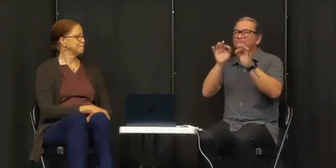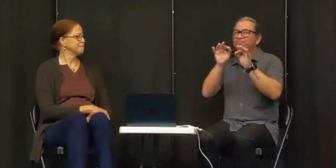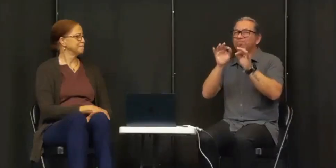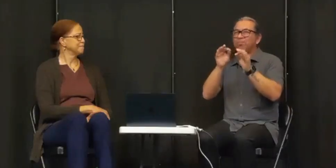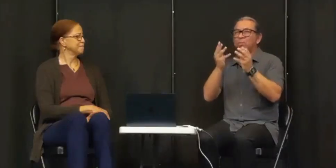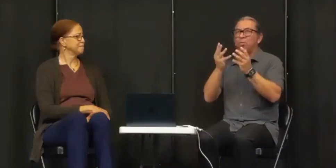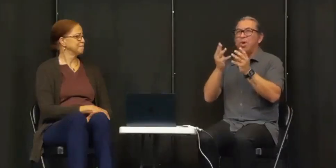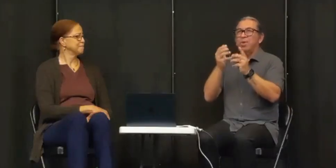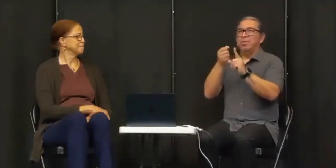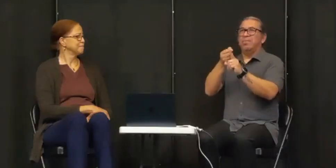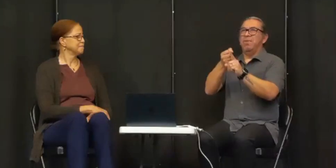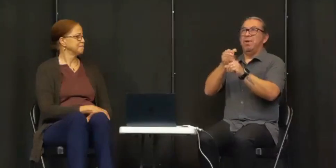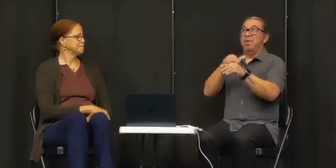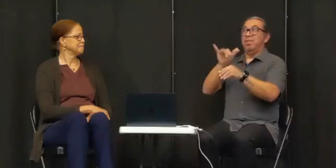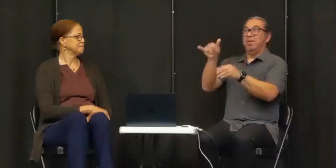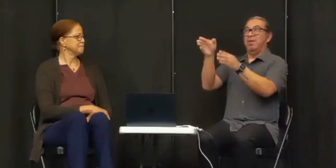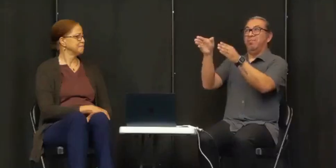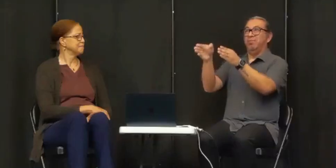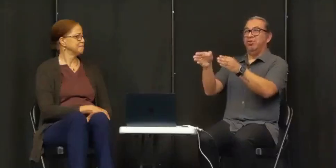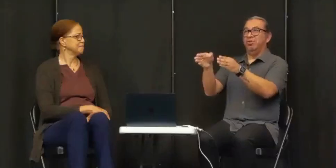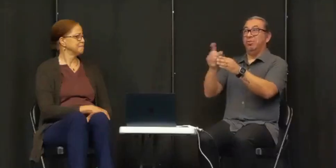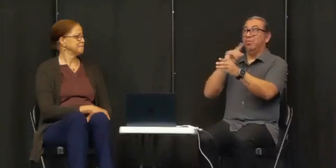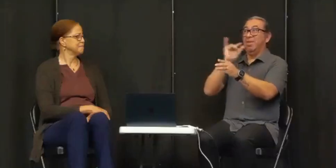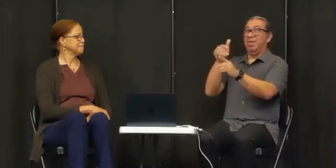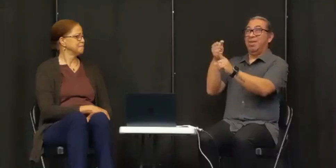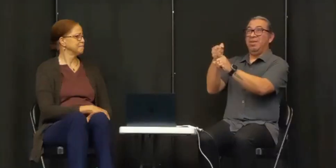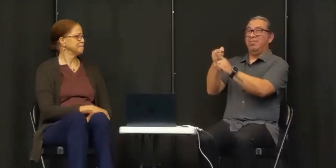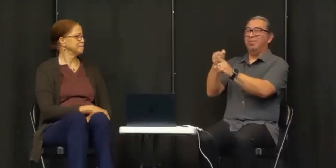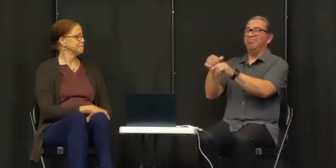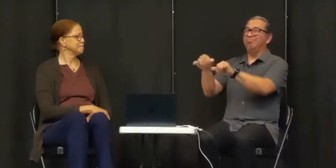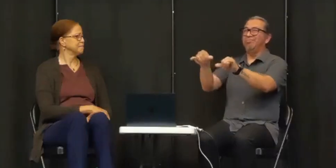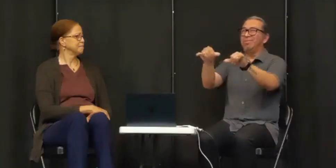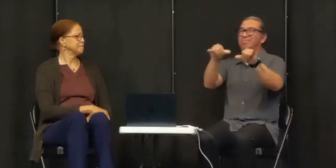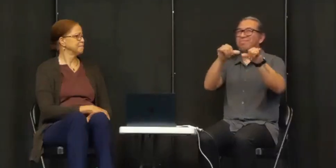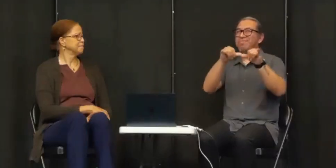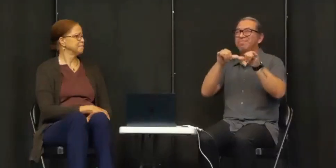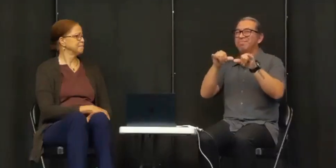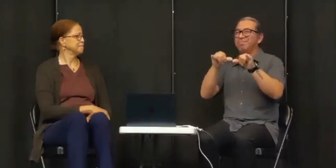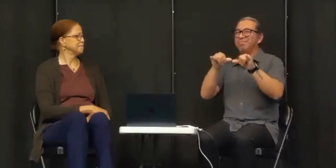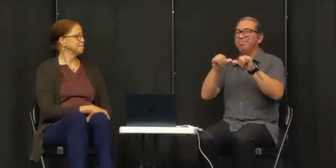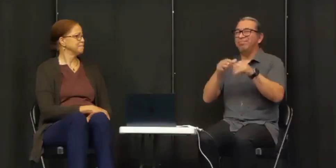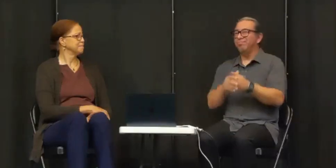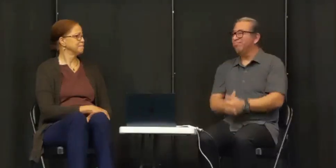That short movie, again, we're going to watch, of the impact on that person